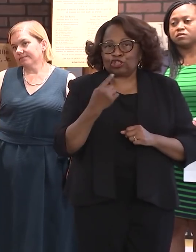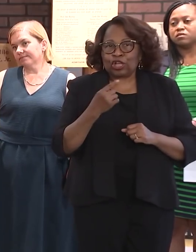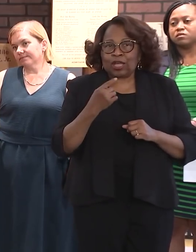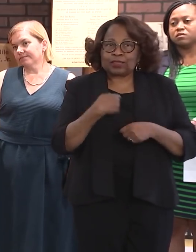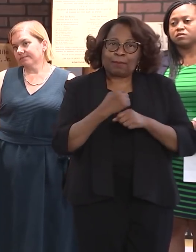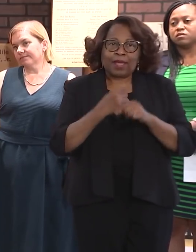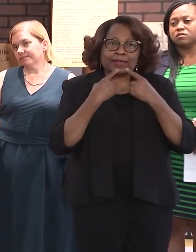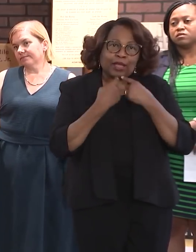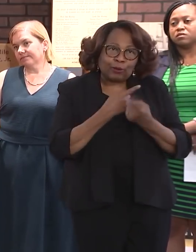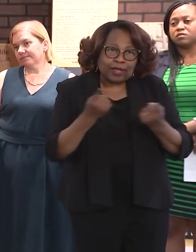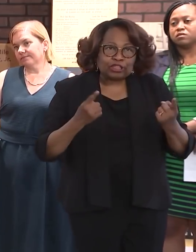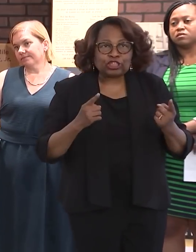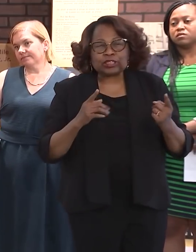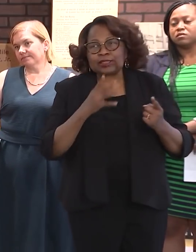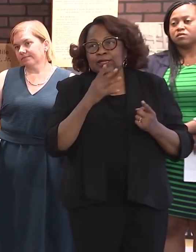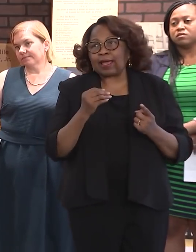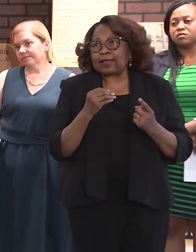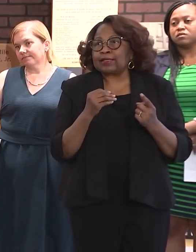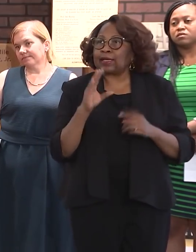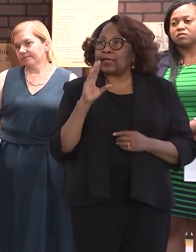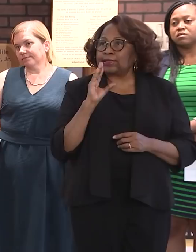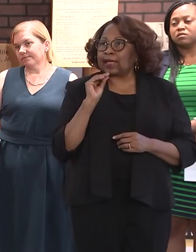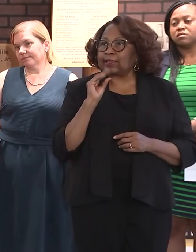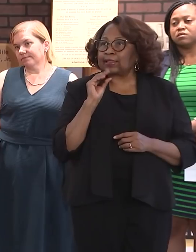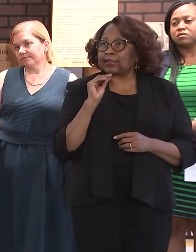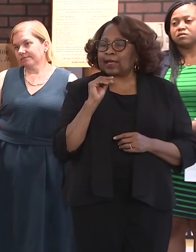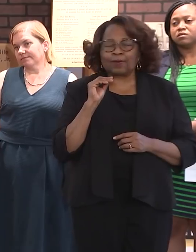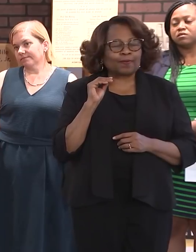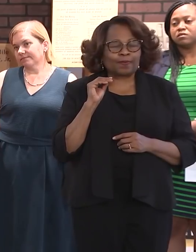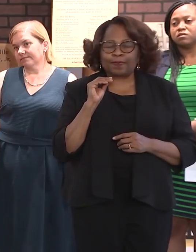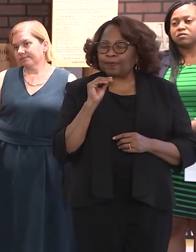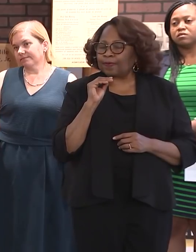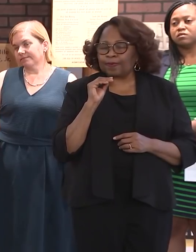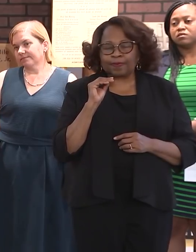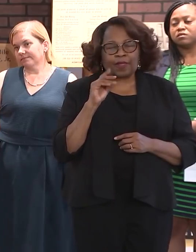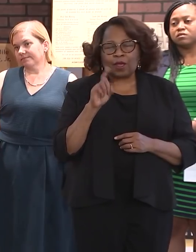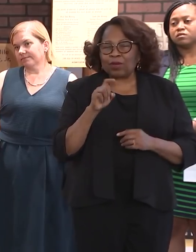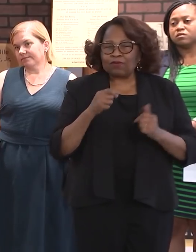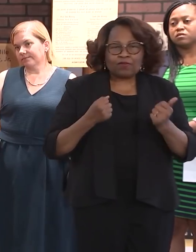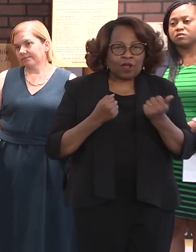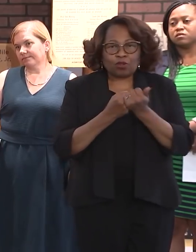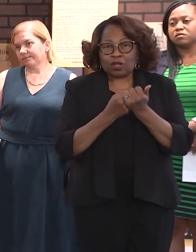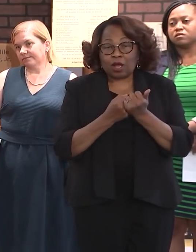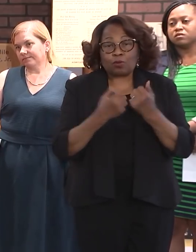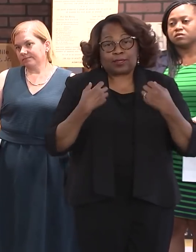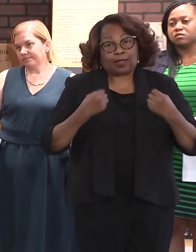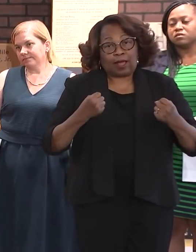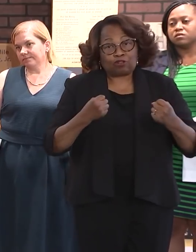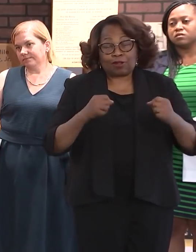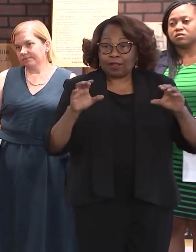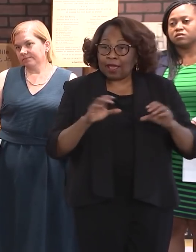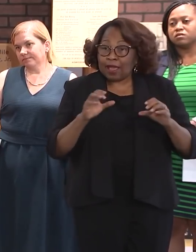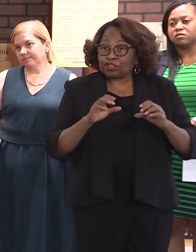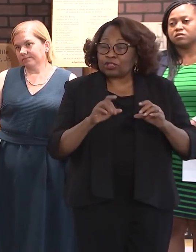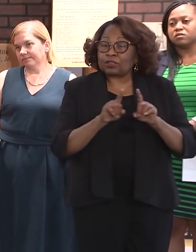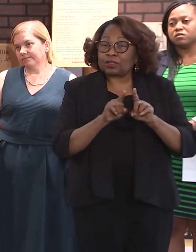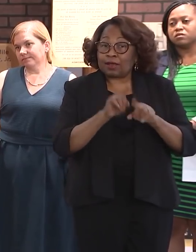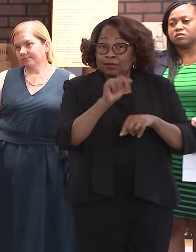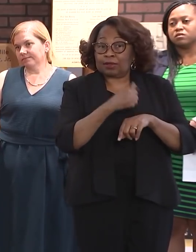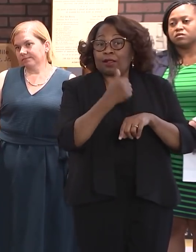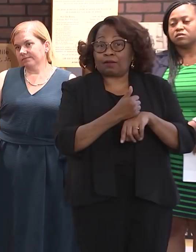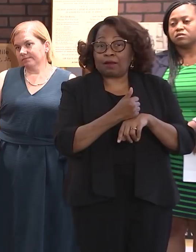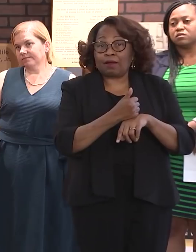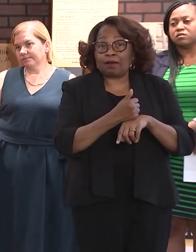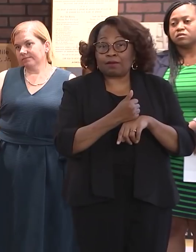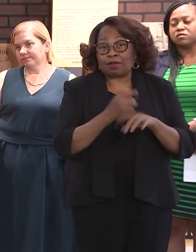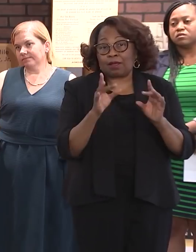the declaration and talk about it. We've got to follow it up with concrete actions as outlined in